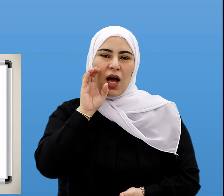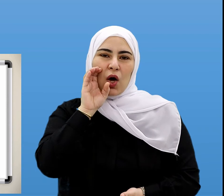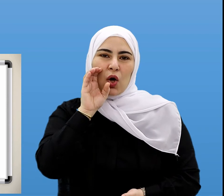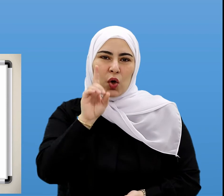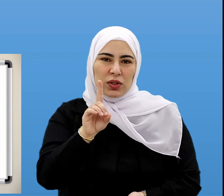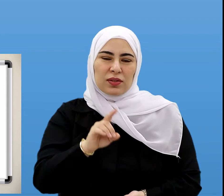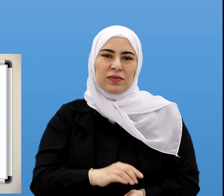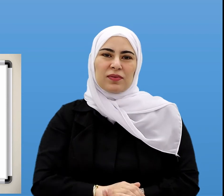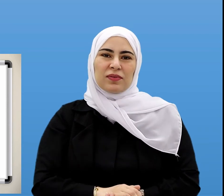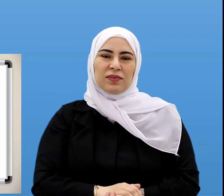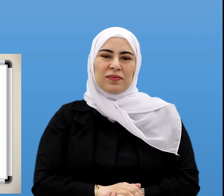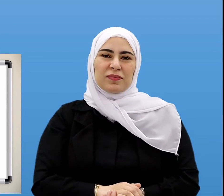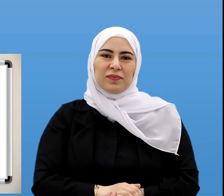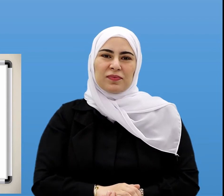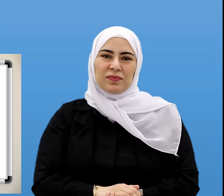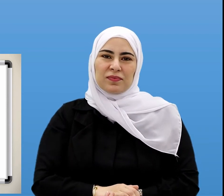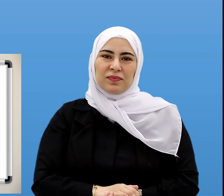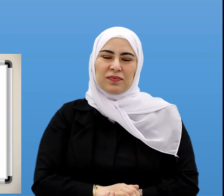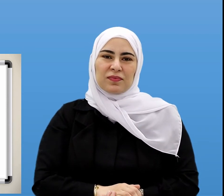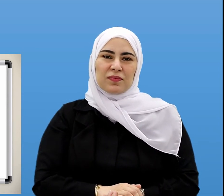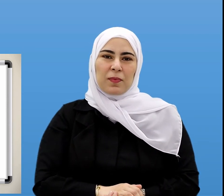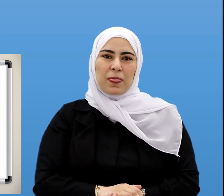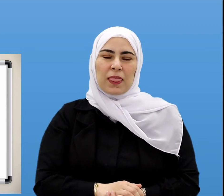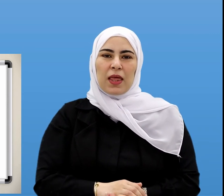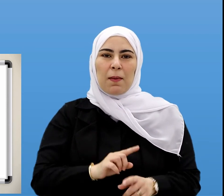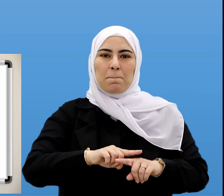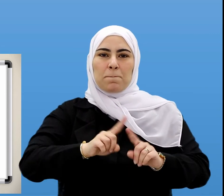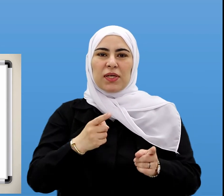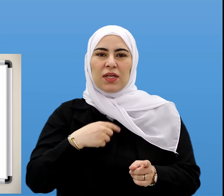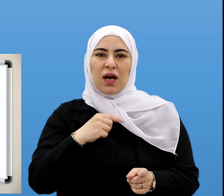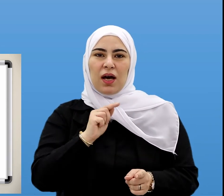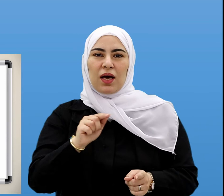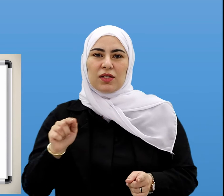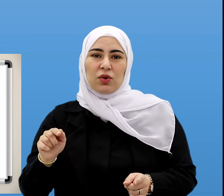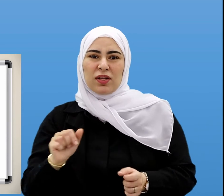But I could or couldn't get it free, and try to guess the correct answer.